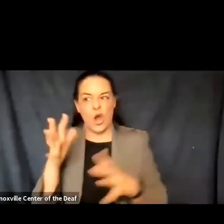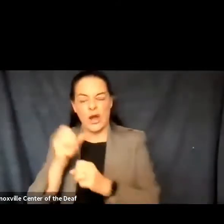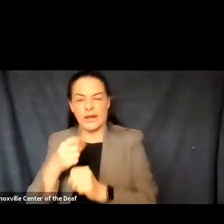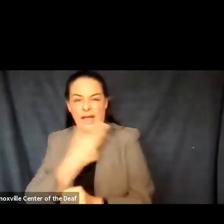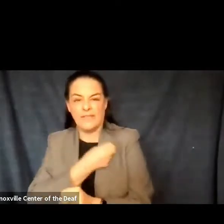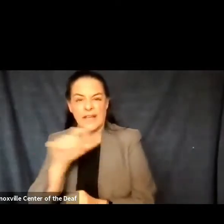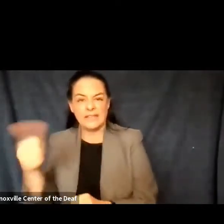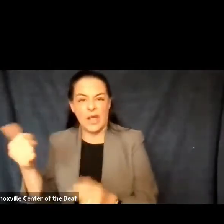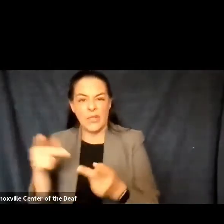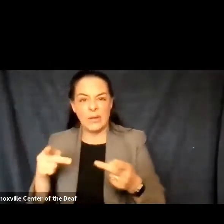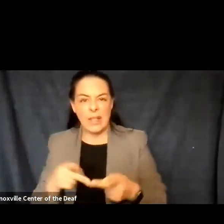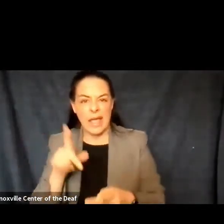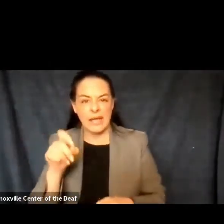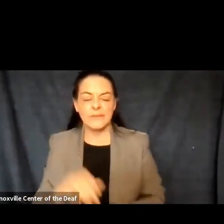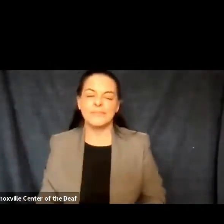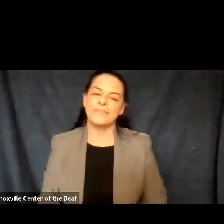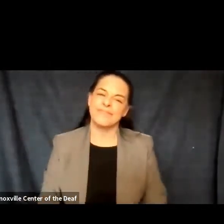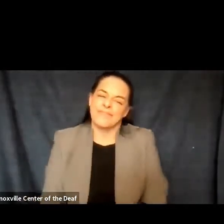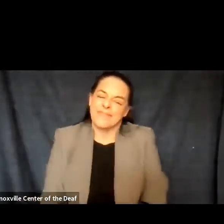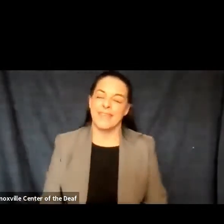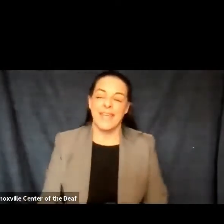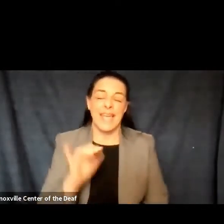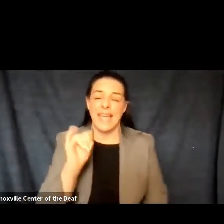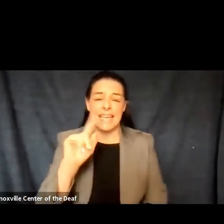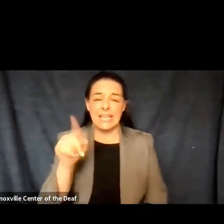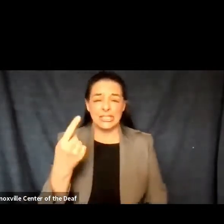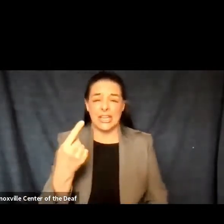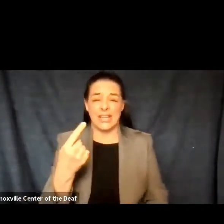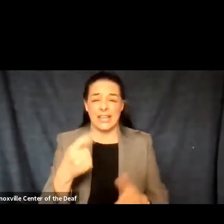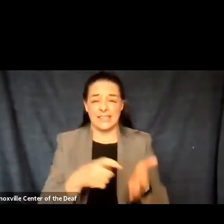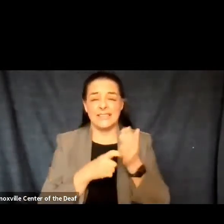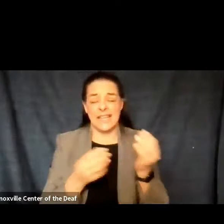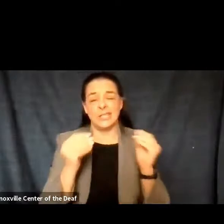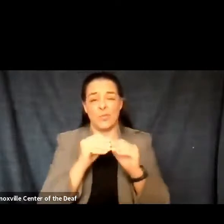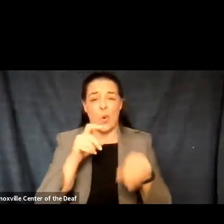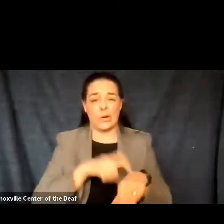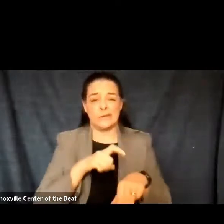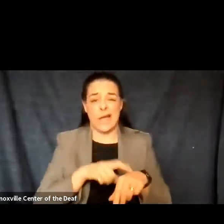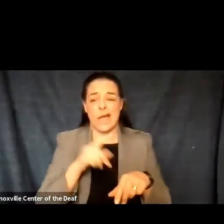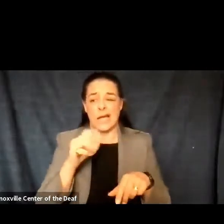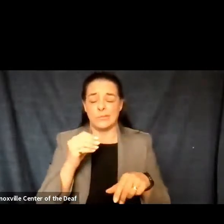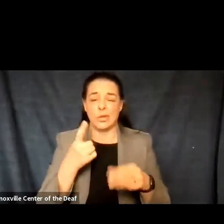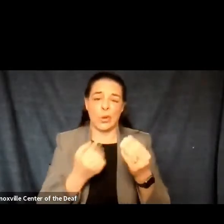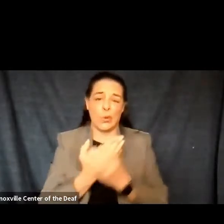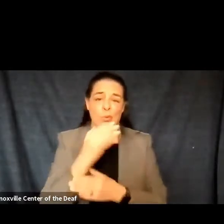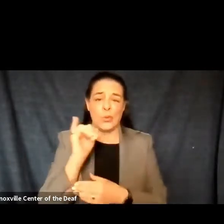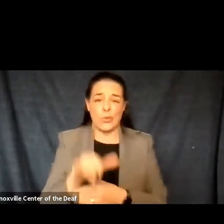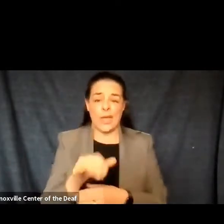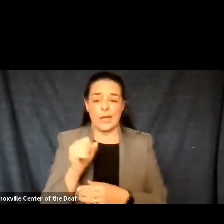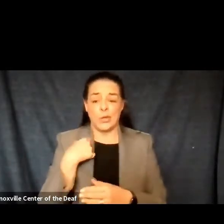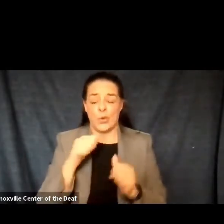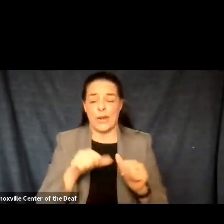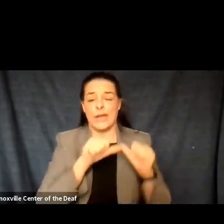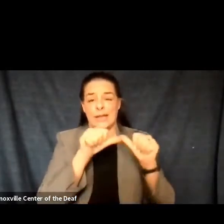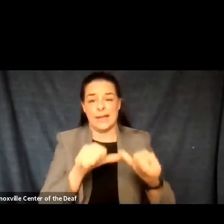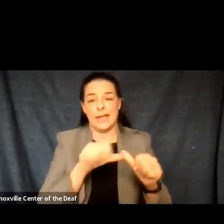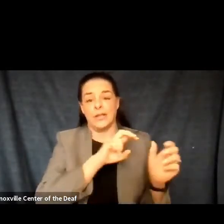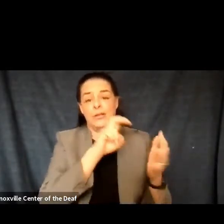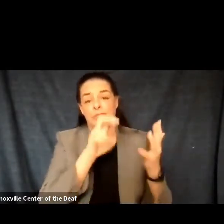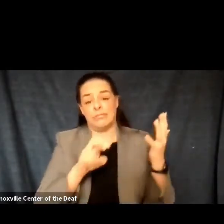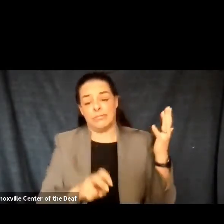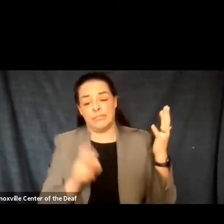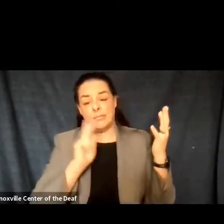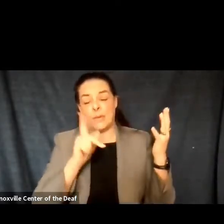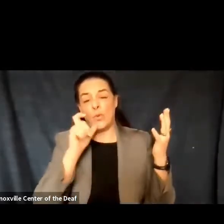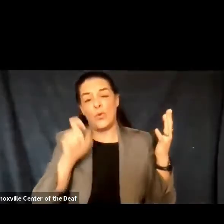vaccines somewhere else? You know, it just takes extra time to get through those and reconcile all of that, so we can continue to move to people who need to get